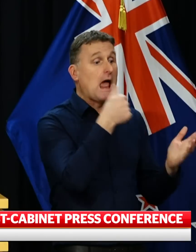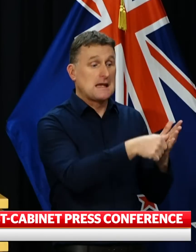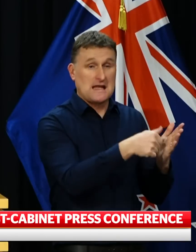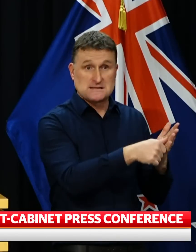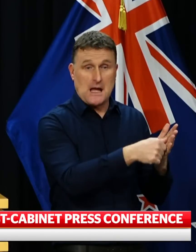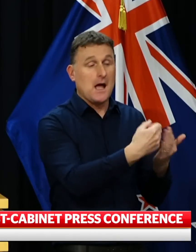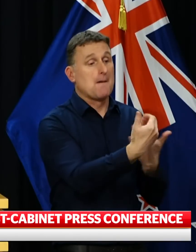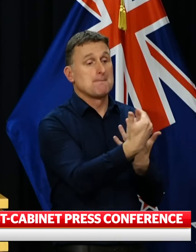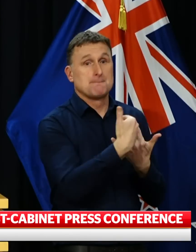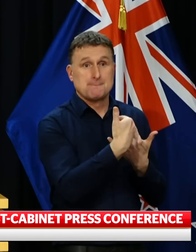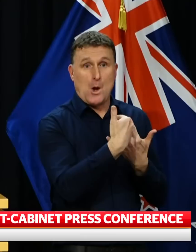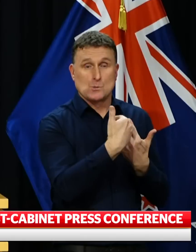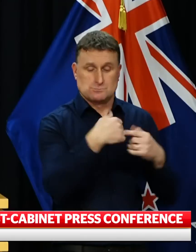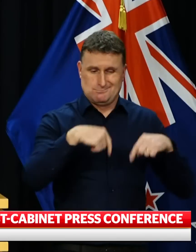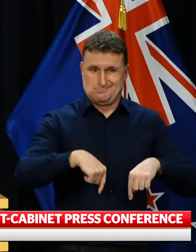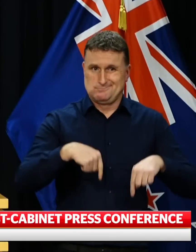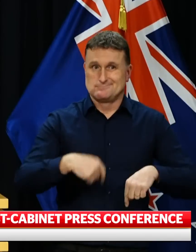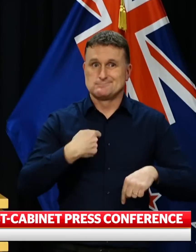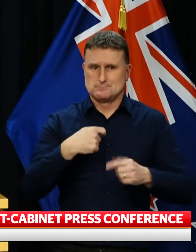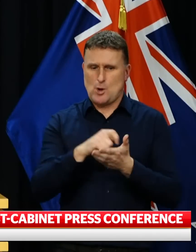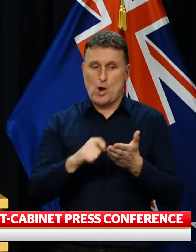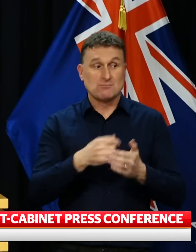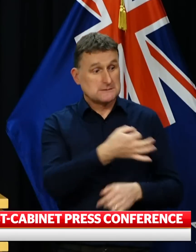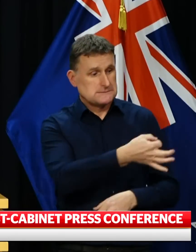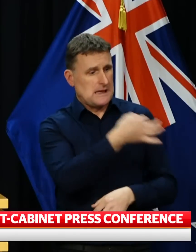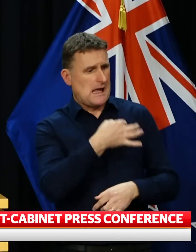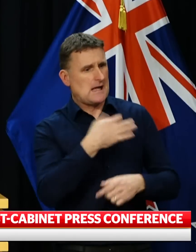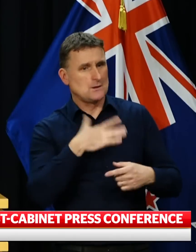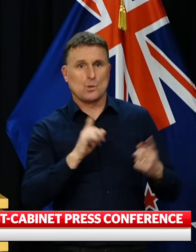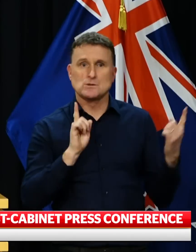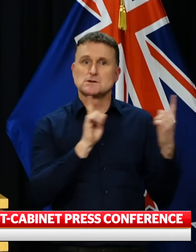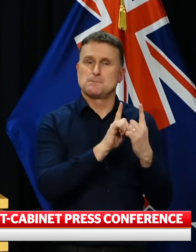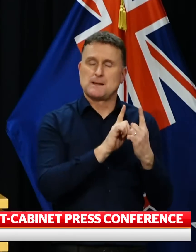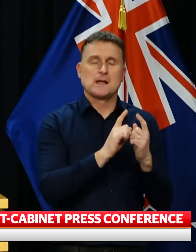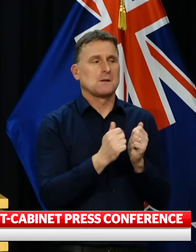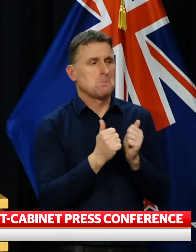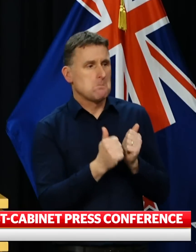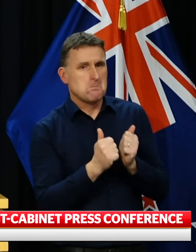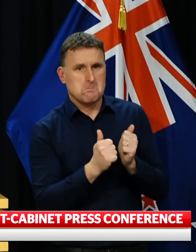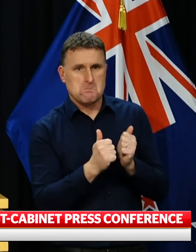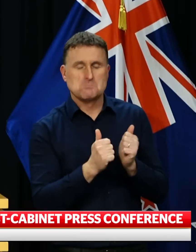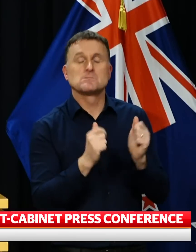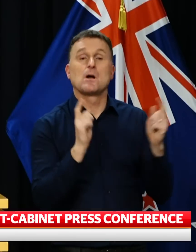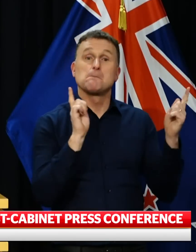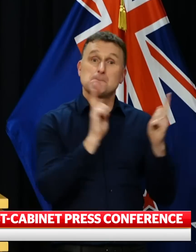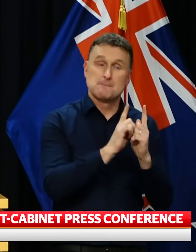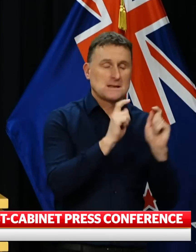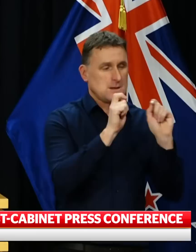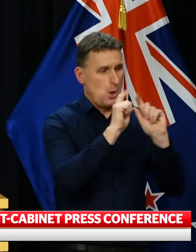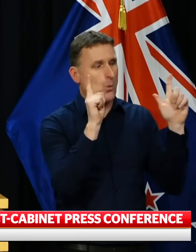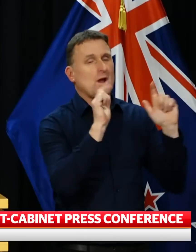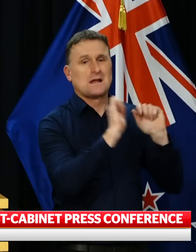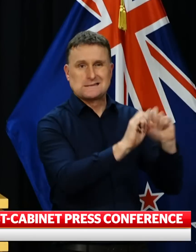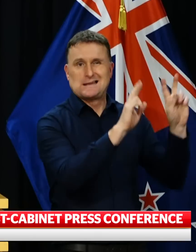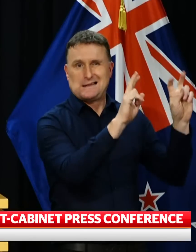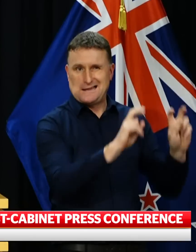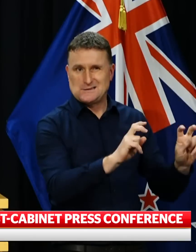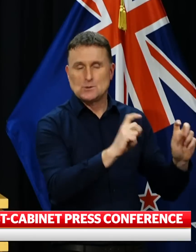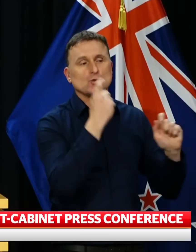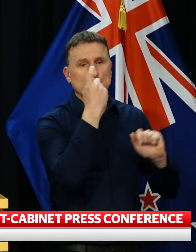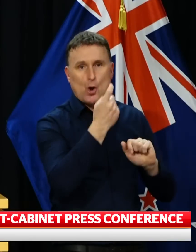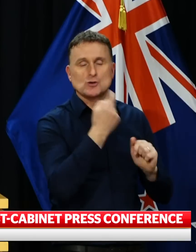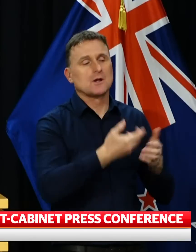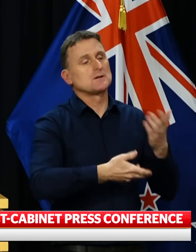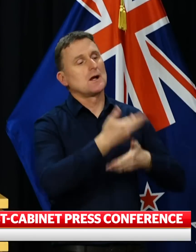asking to meet with me. And that was, I guess, the first opportunity that I had to become aware of the concerns that they had. I share many of